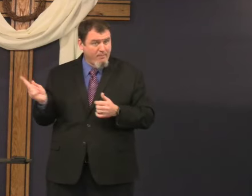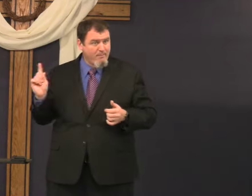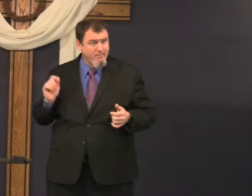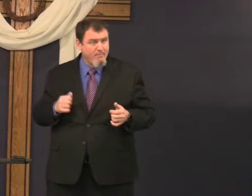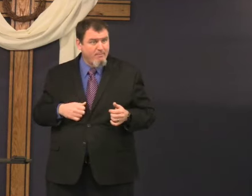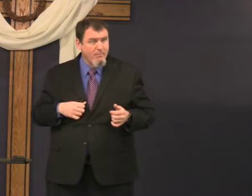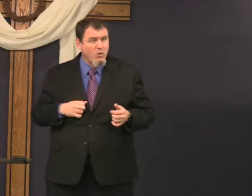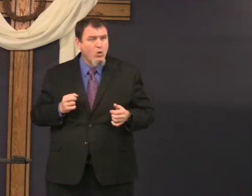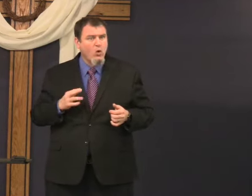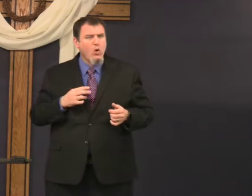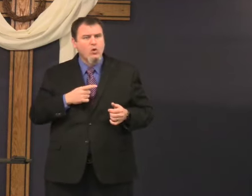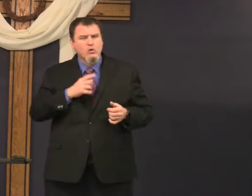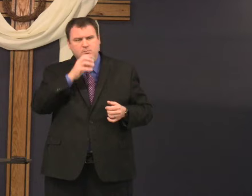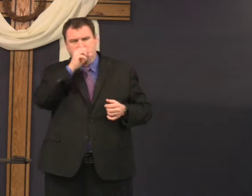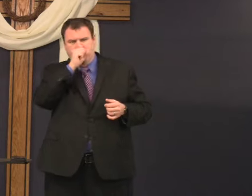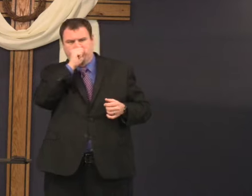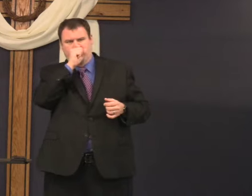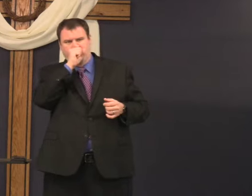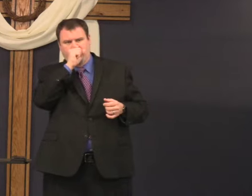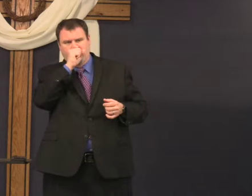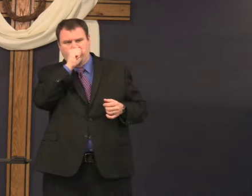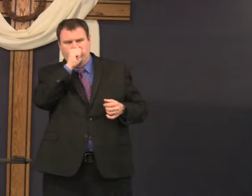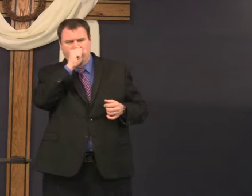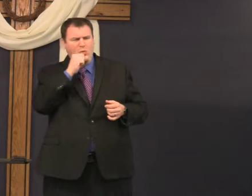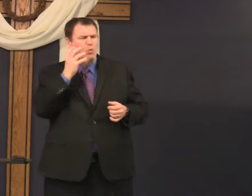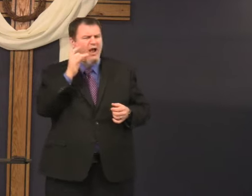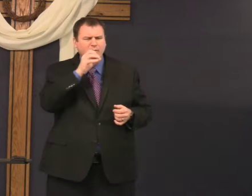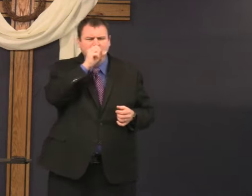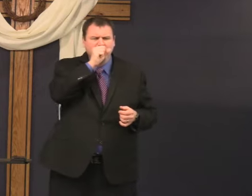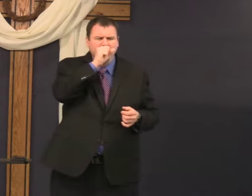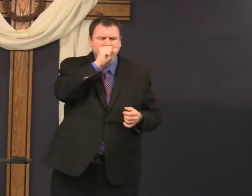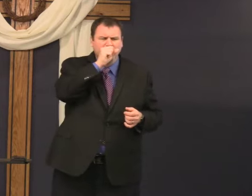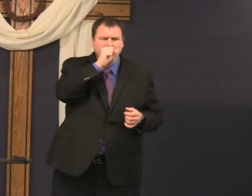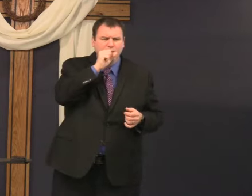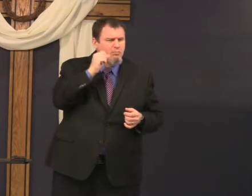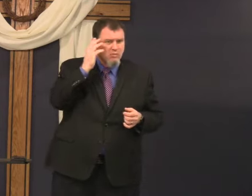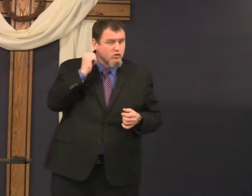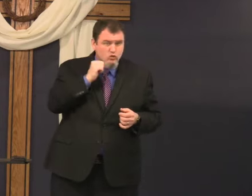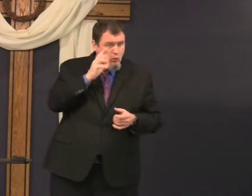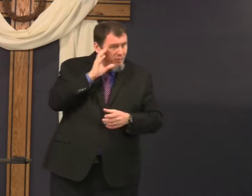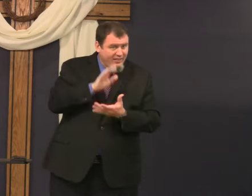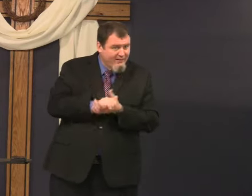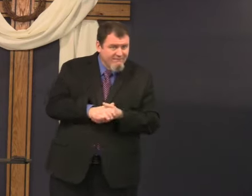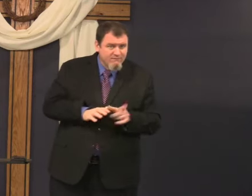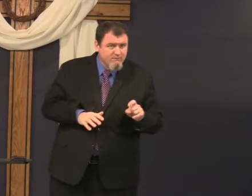Have you shared with them? Or are you keeping it quiet? Why are you keeping it